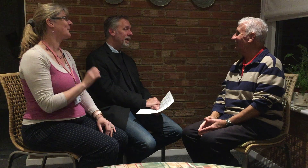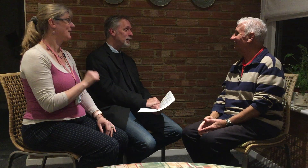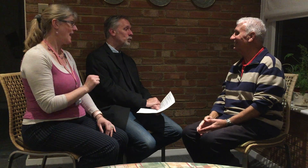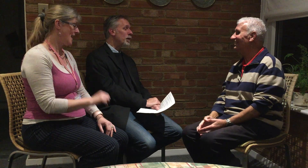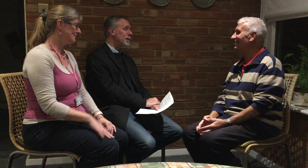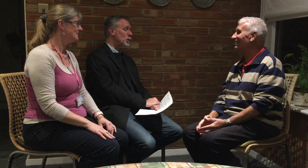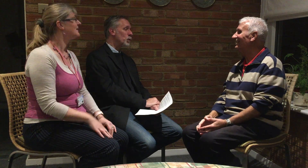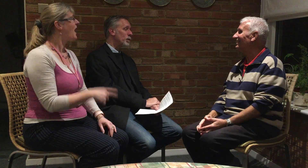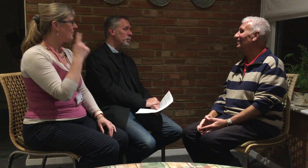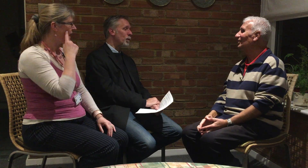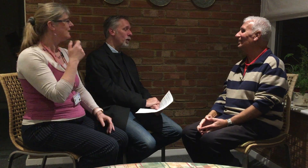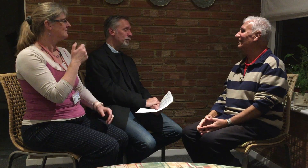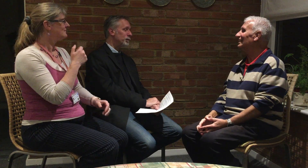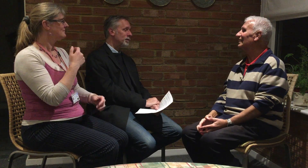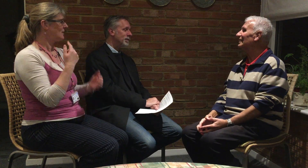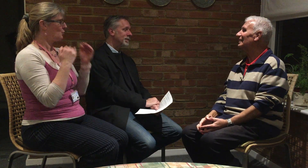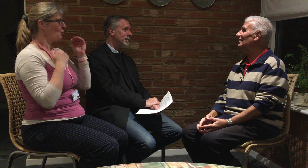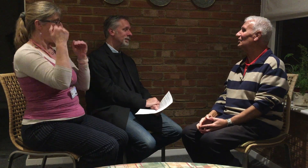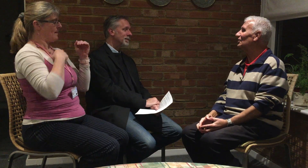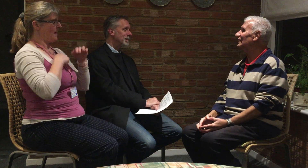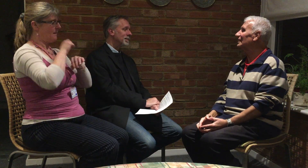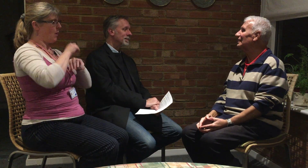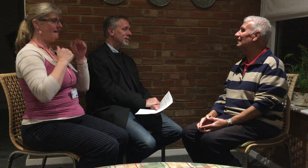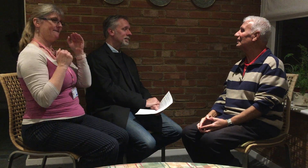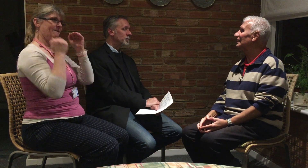is already taller than my wife.